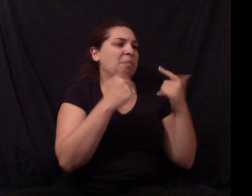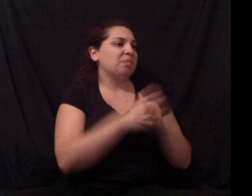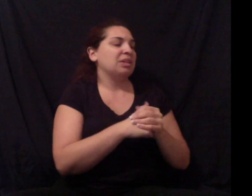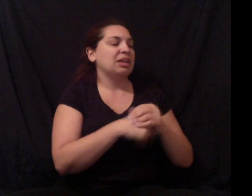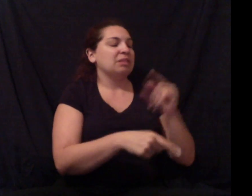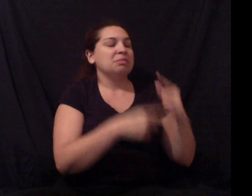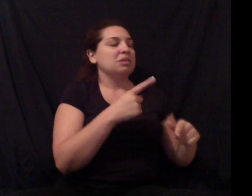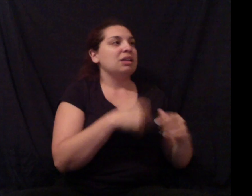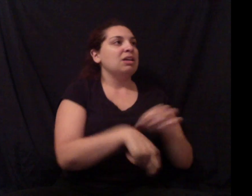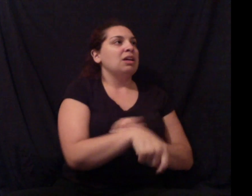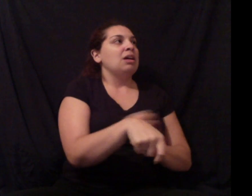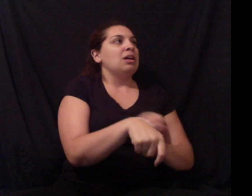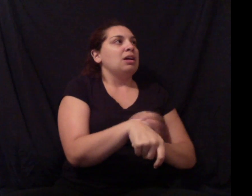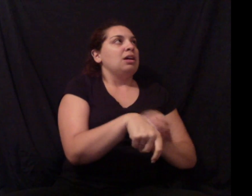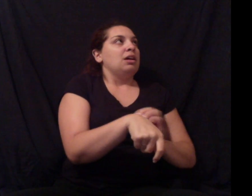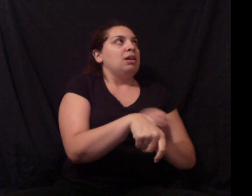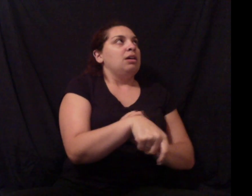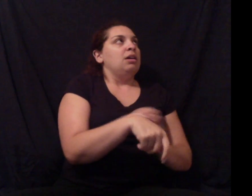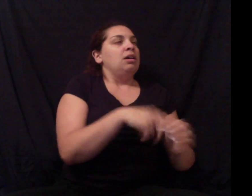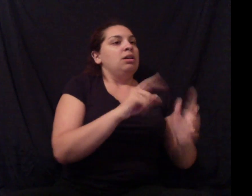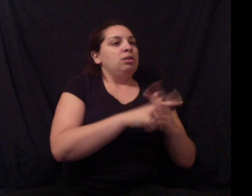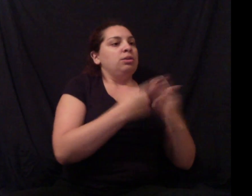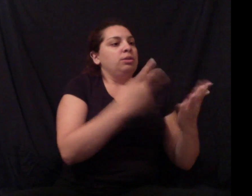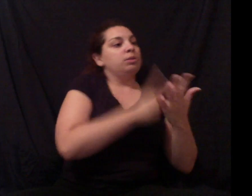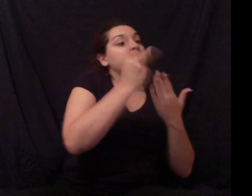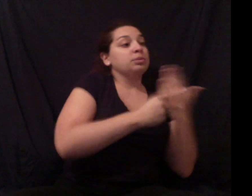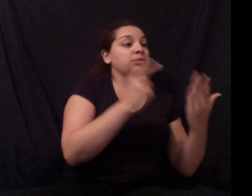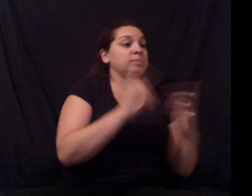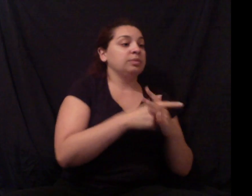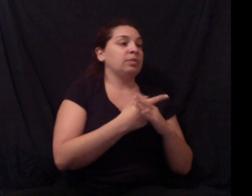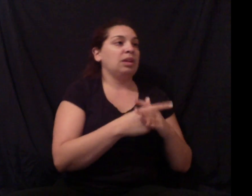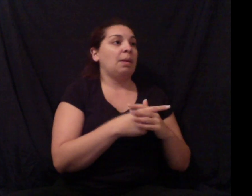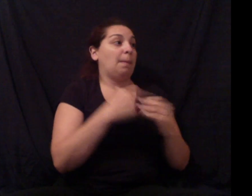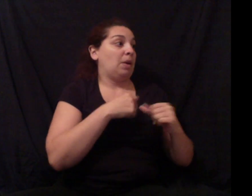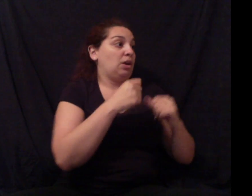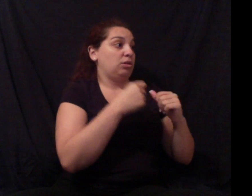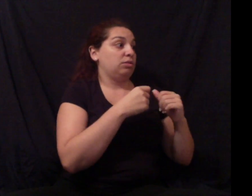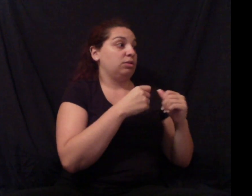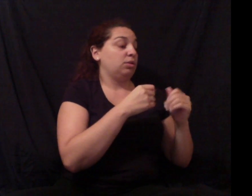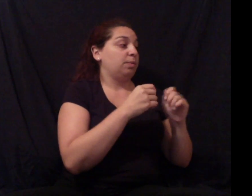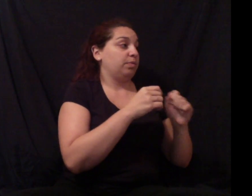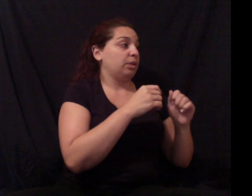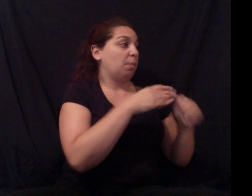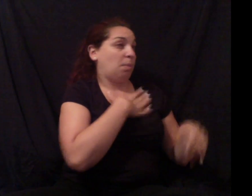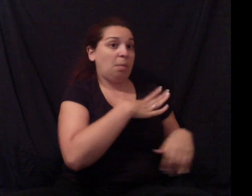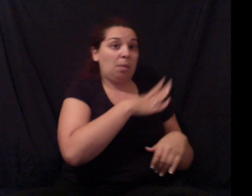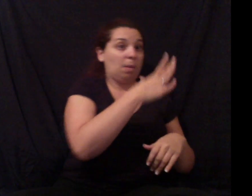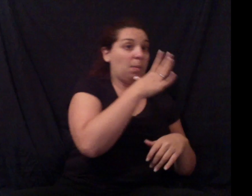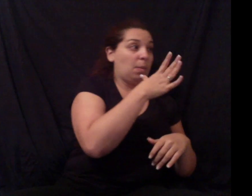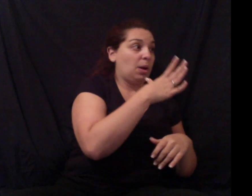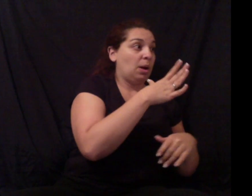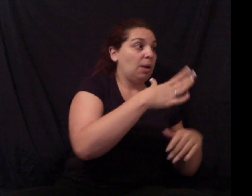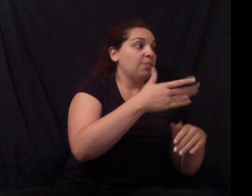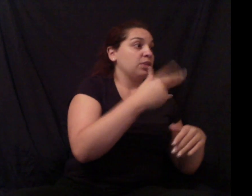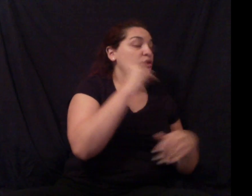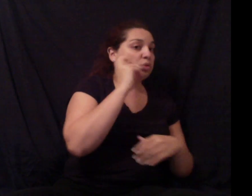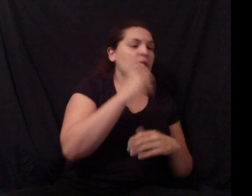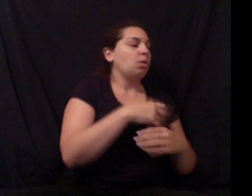to think about it. It was a fun project for me. I showed it to my mom, and she was just like, wow, this is really cool. This is so different. And it was enough for me to go, okay,